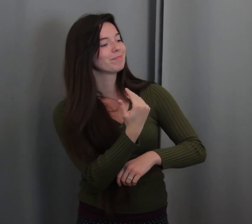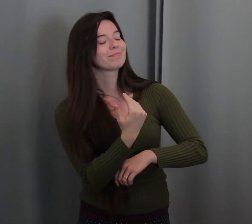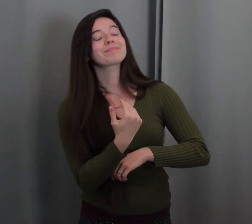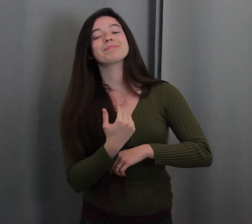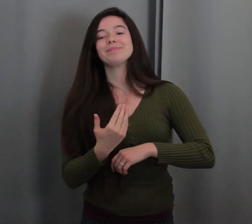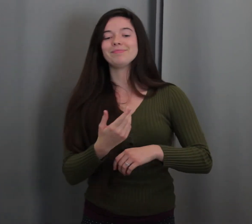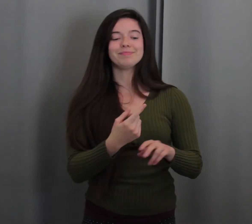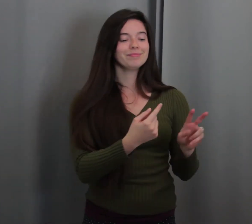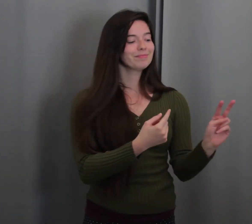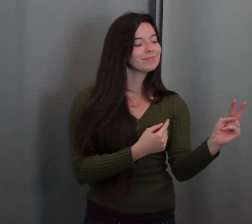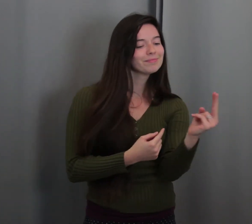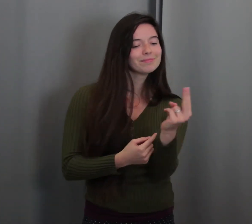He refused breakfast,